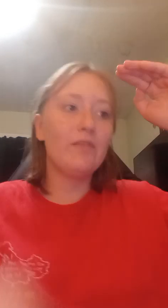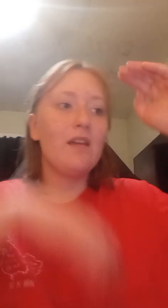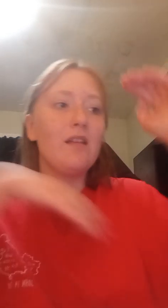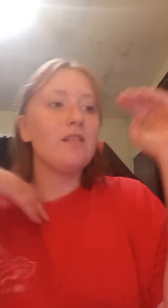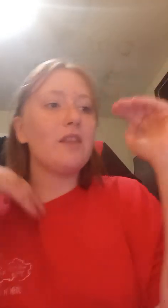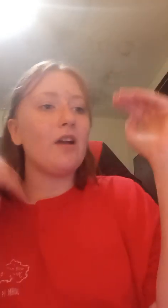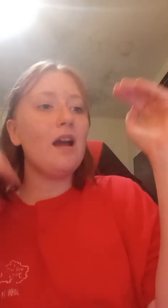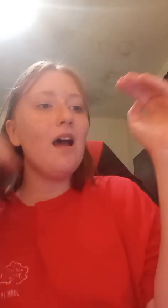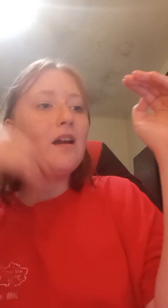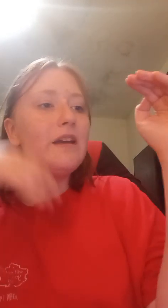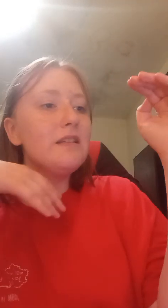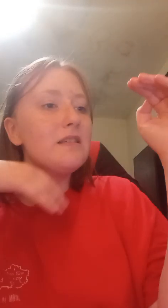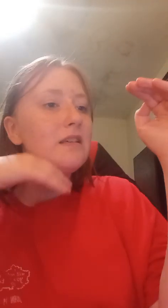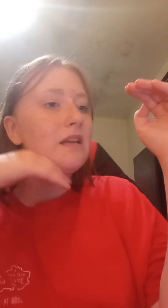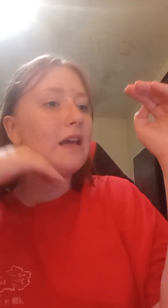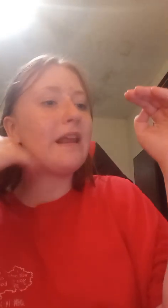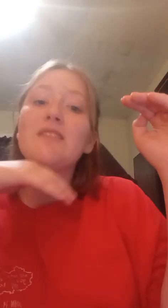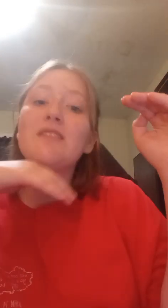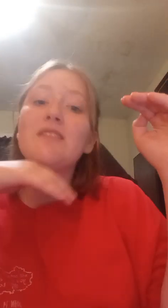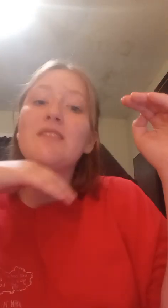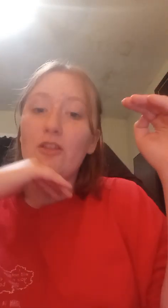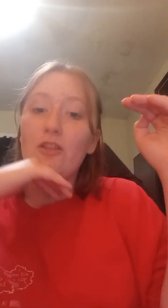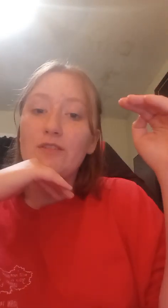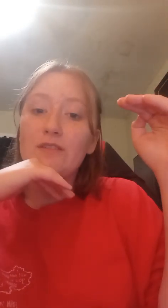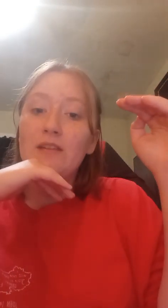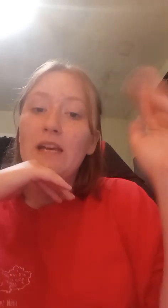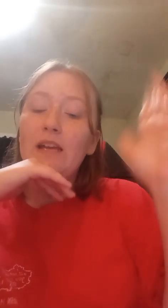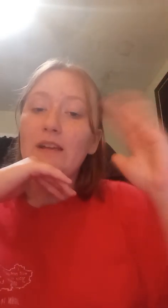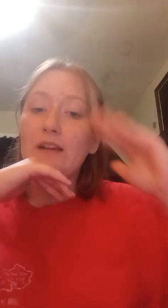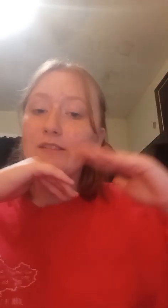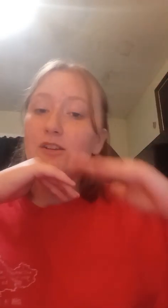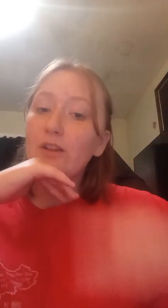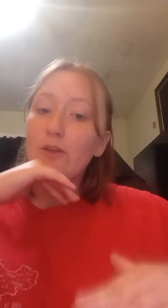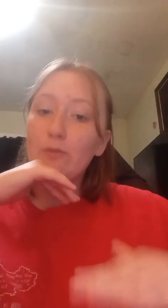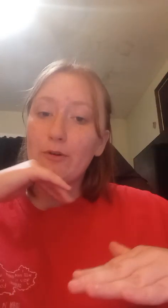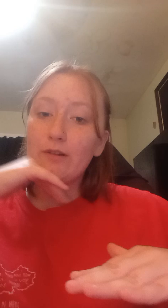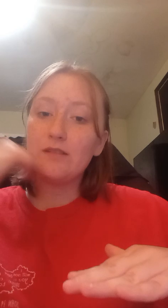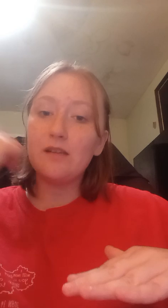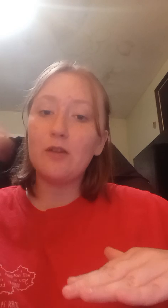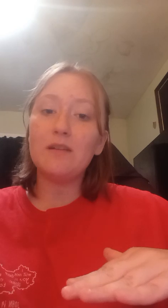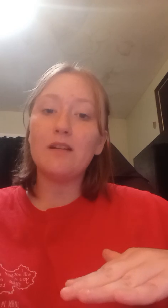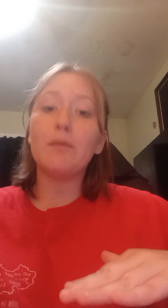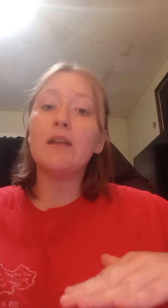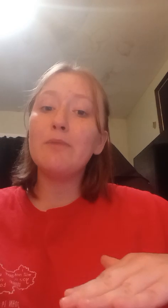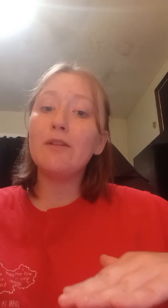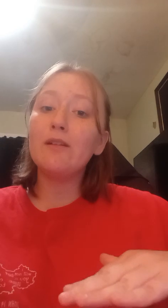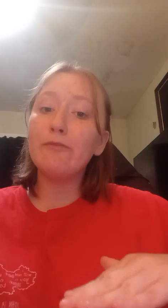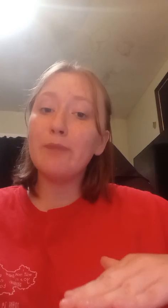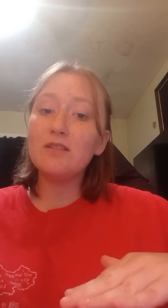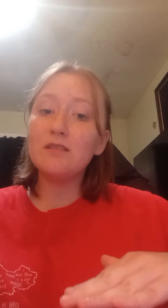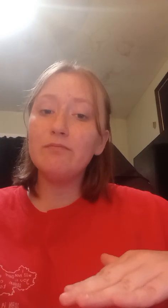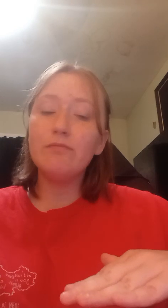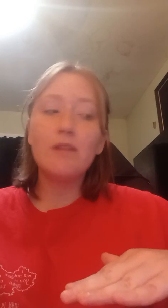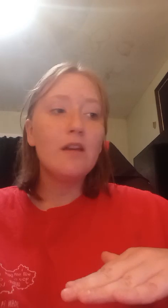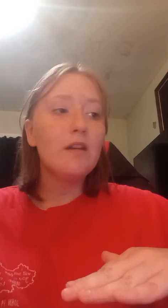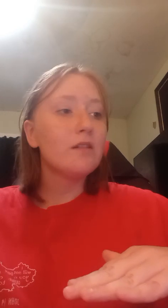they're kind, and they have interest in others. Now, let's go to the lower parts. It'd be a manipulative person, someone who